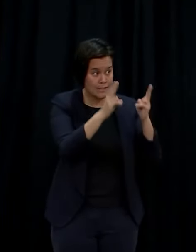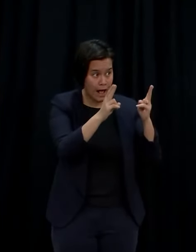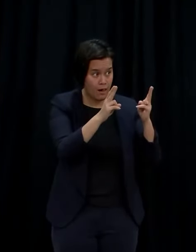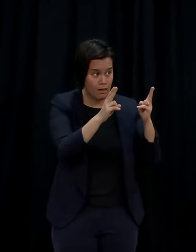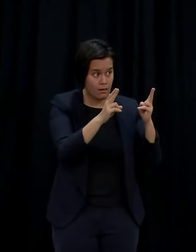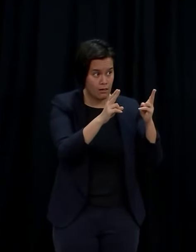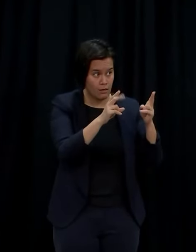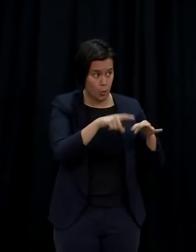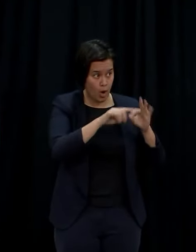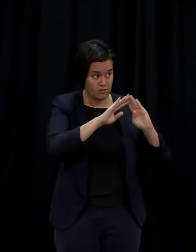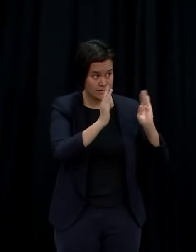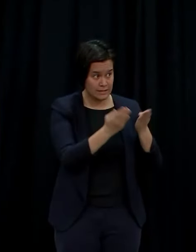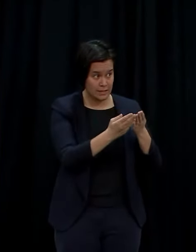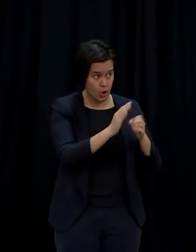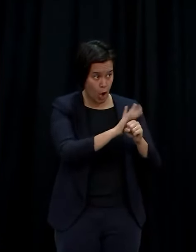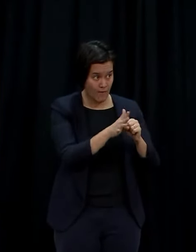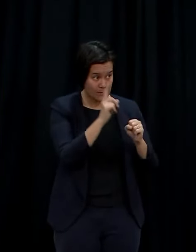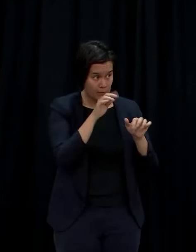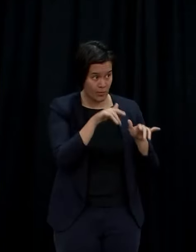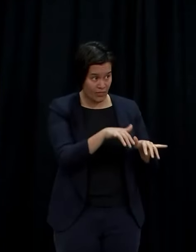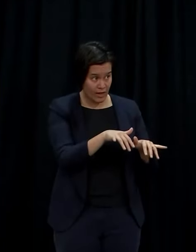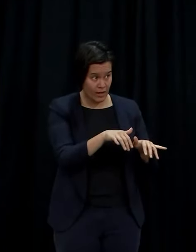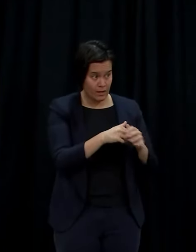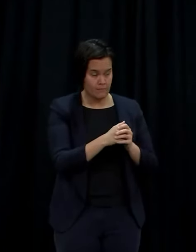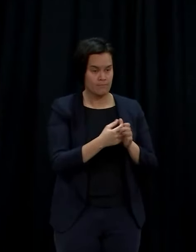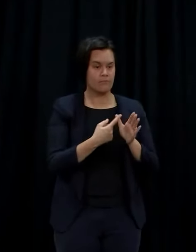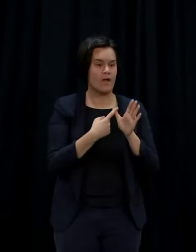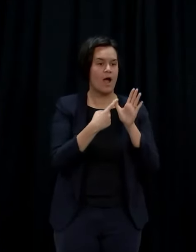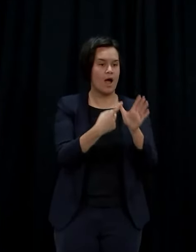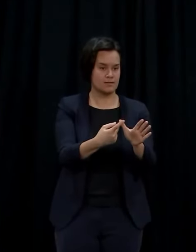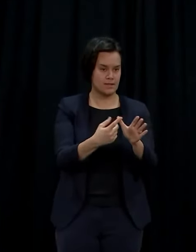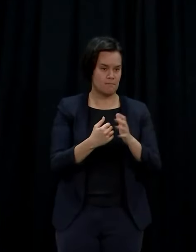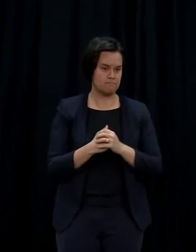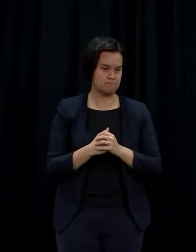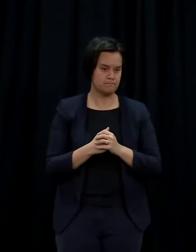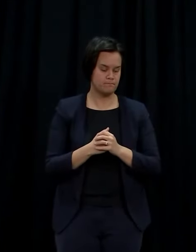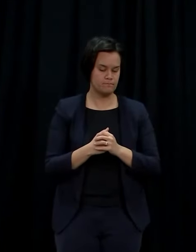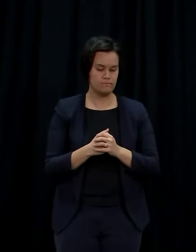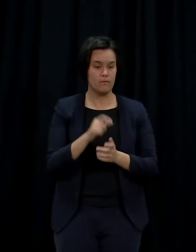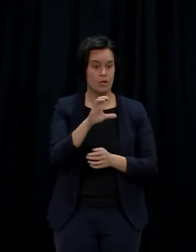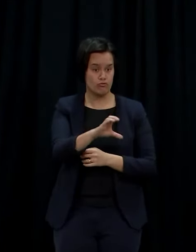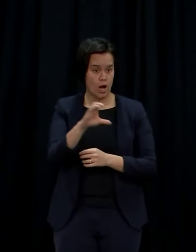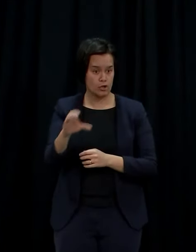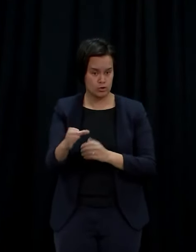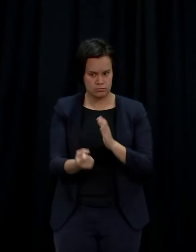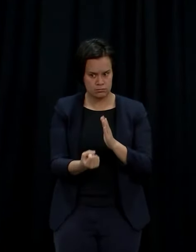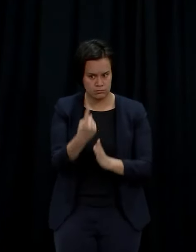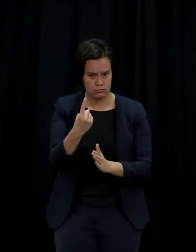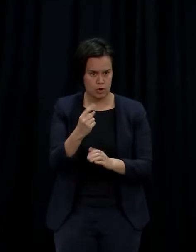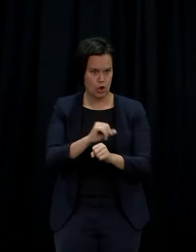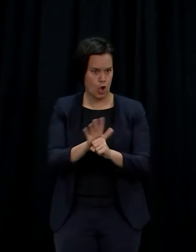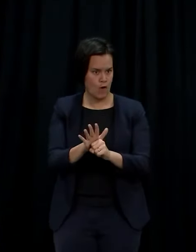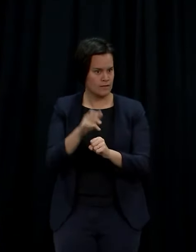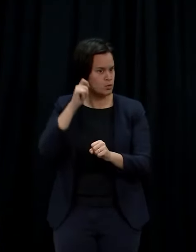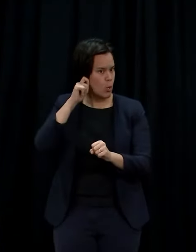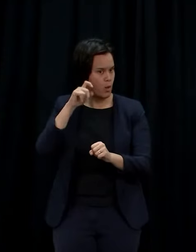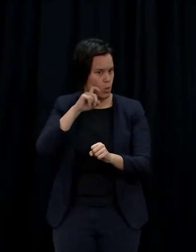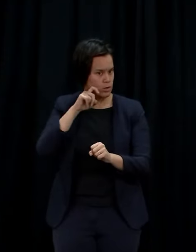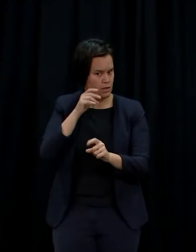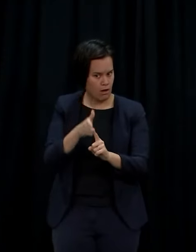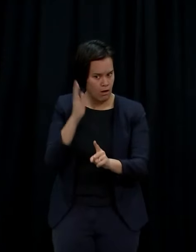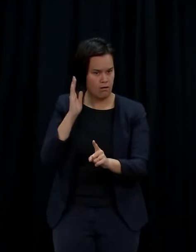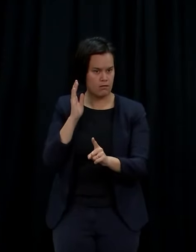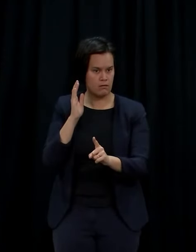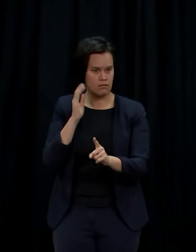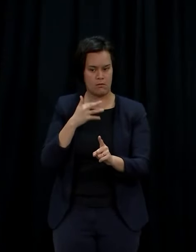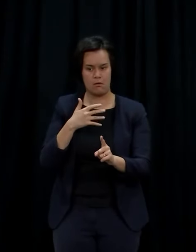where we've had positive wastewater results on more than one occasion in Christchurch and cases in the MIF. It very much fits